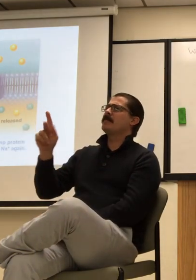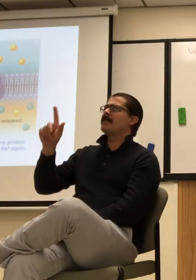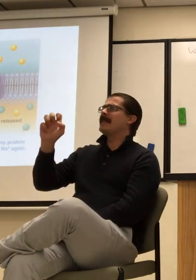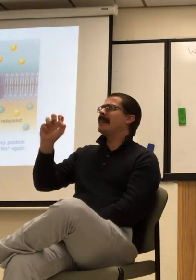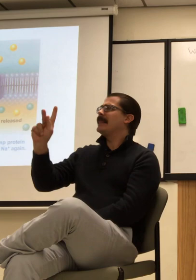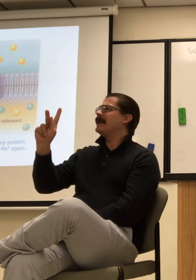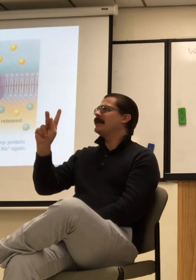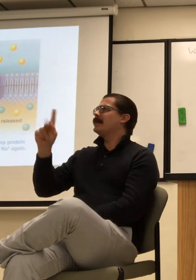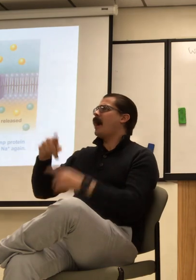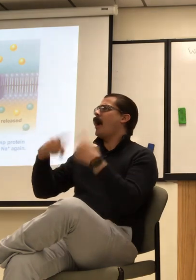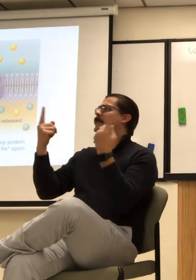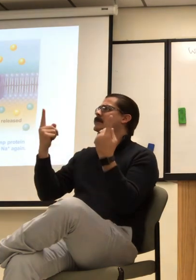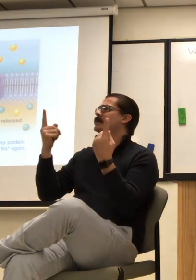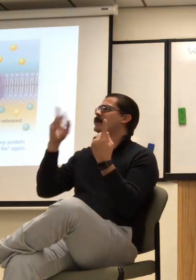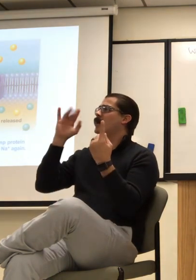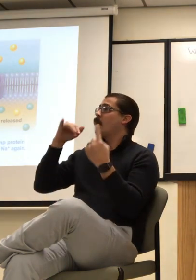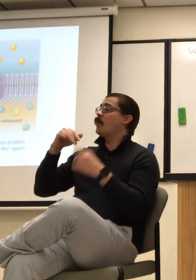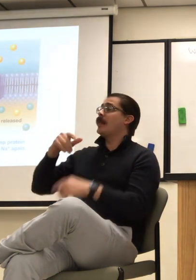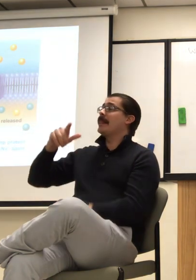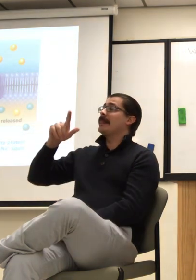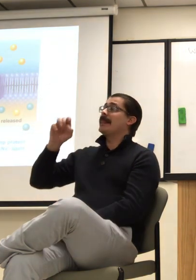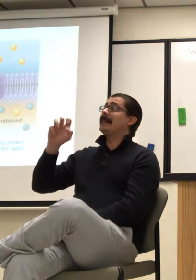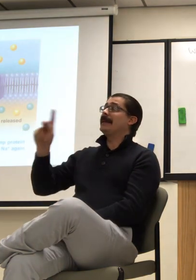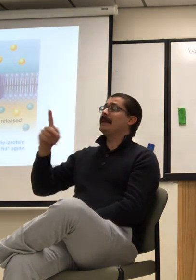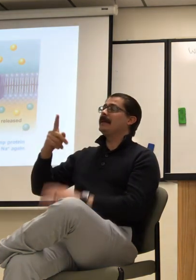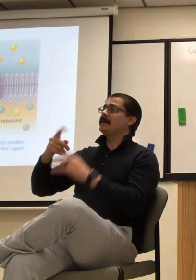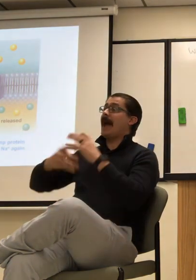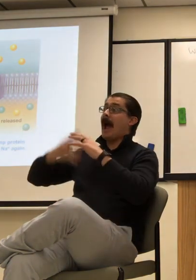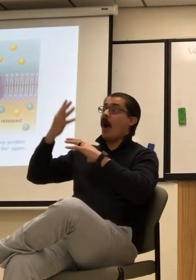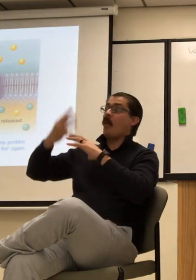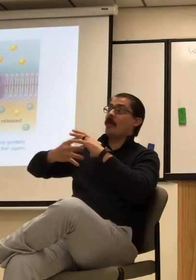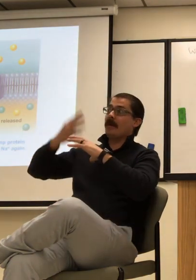going to be? It's going to leak from high to low. It's going to leak out.